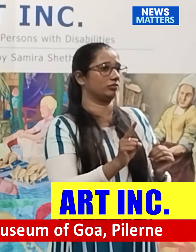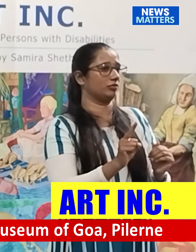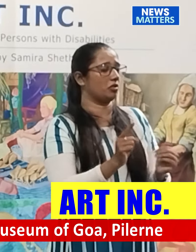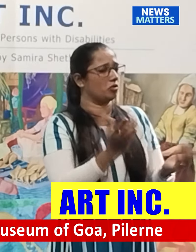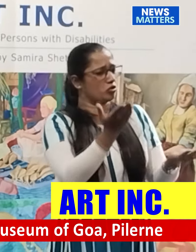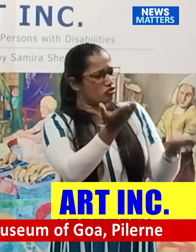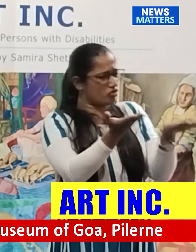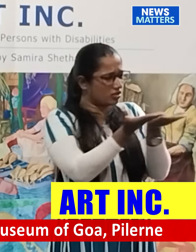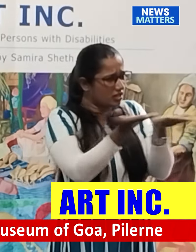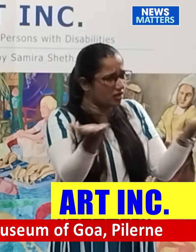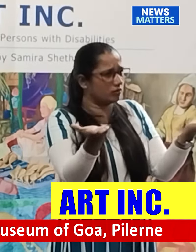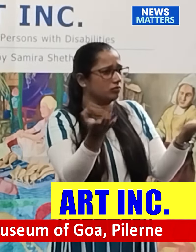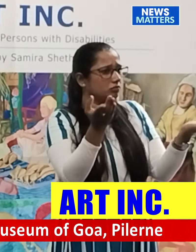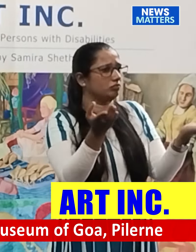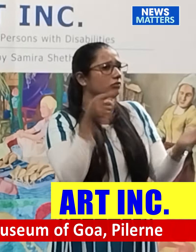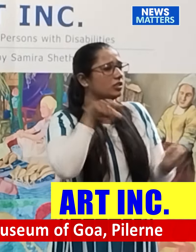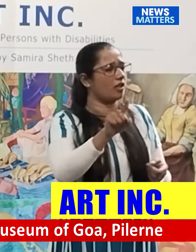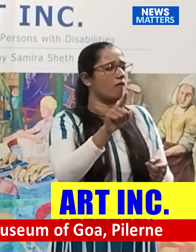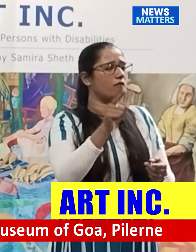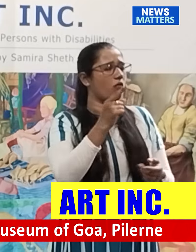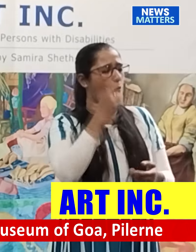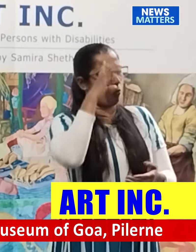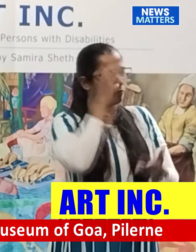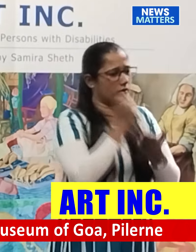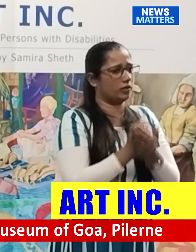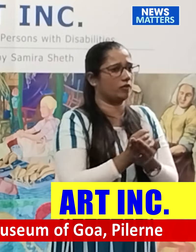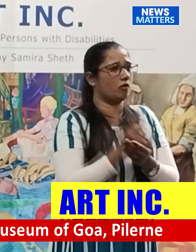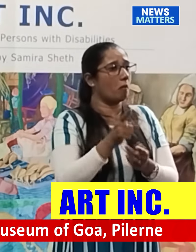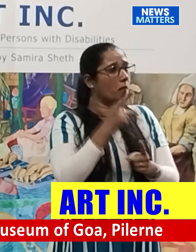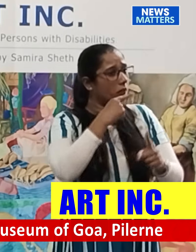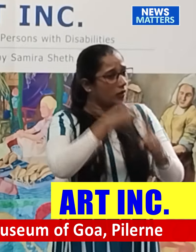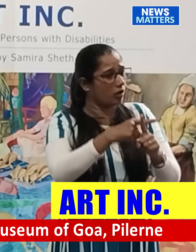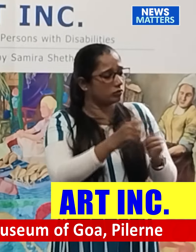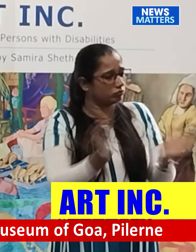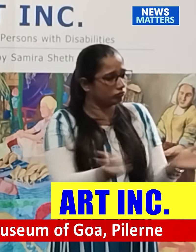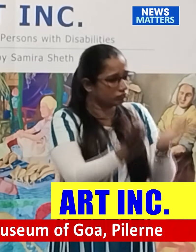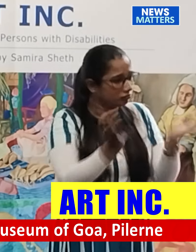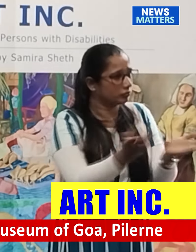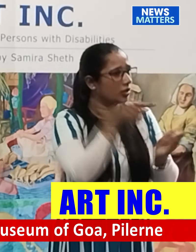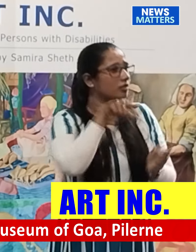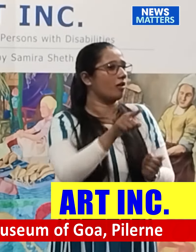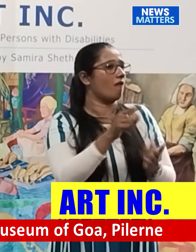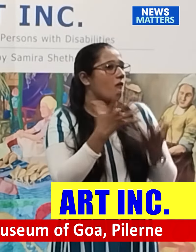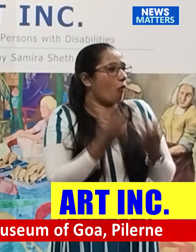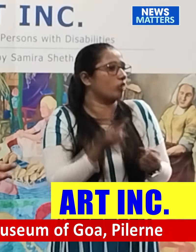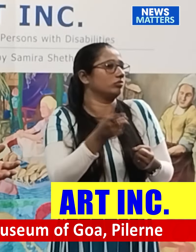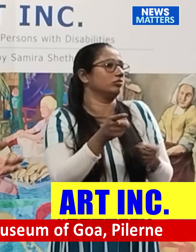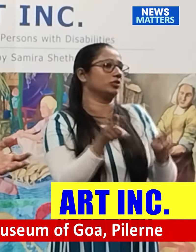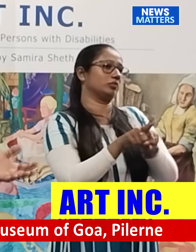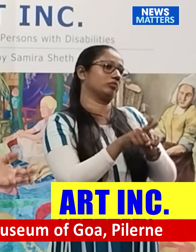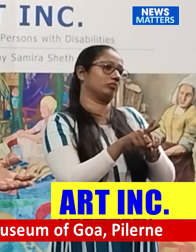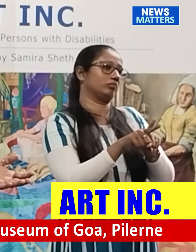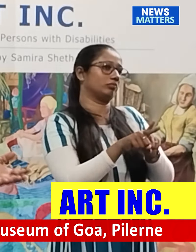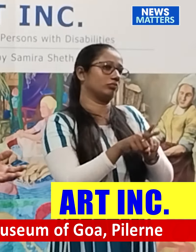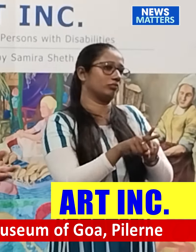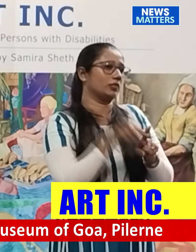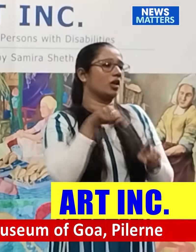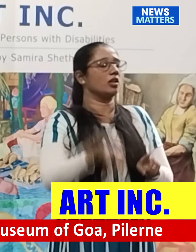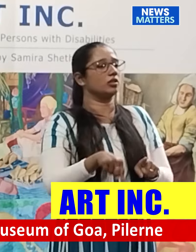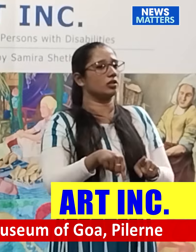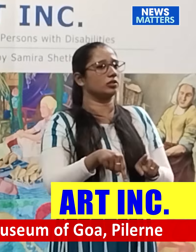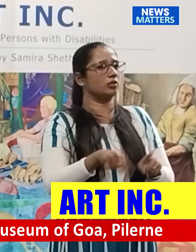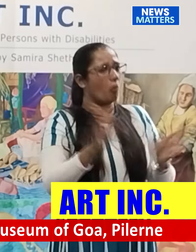they have within themselves, and promote them in whatever way they express, you know. This is